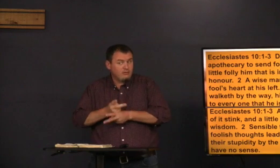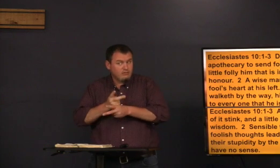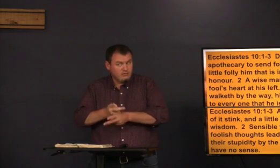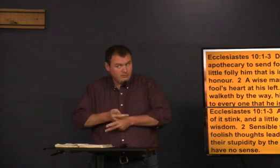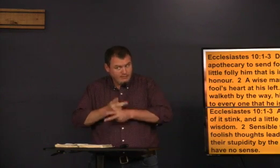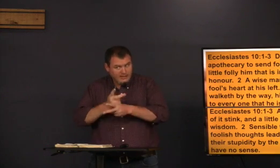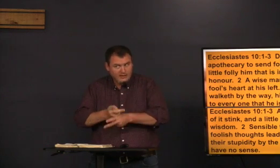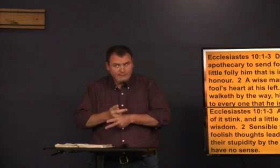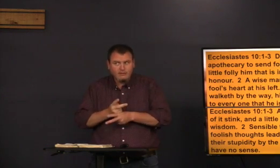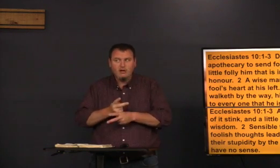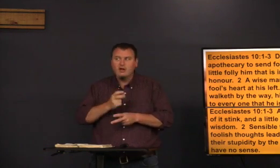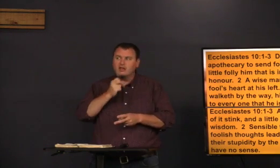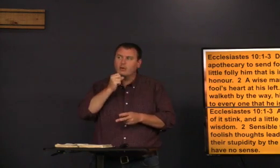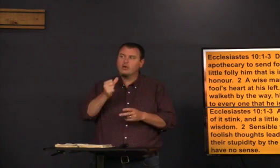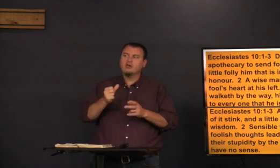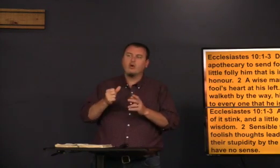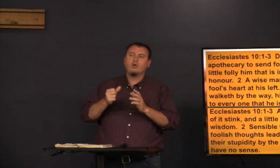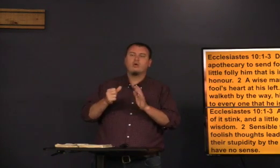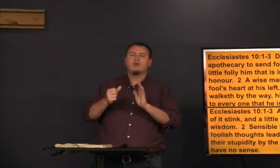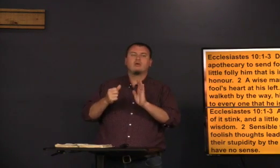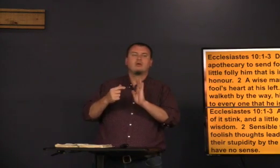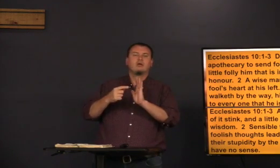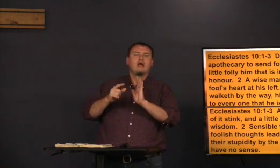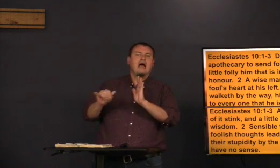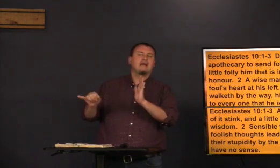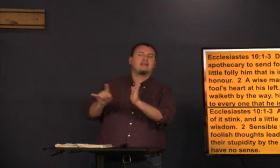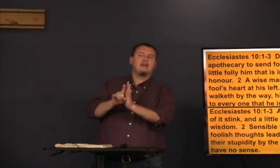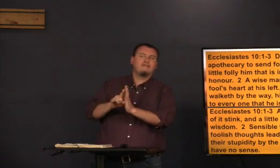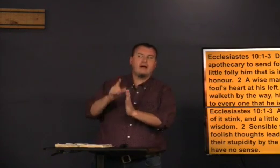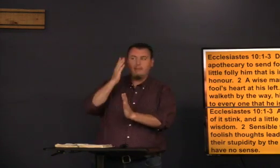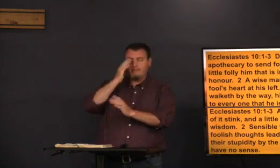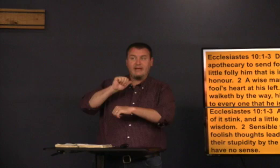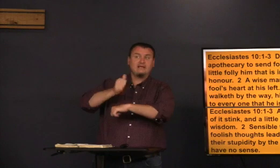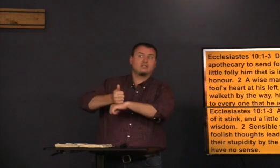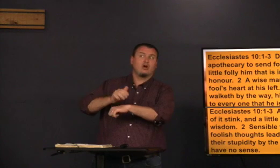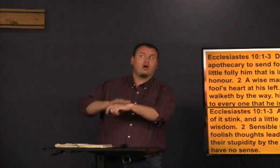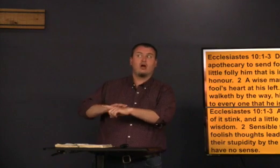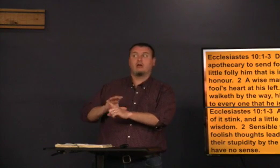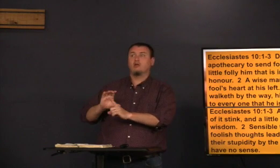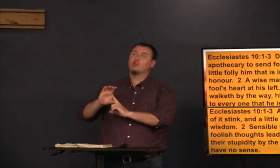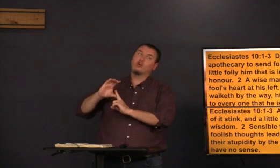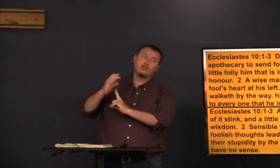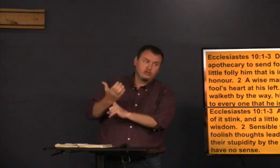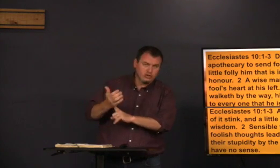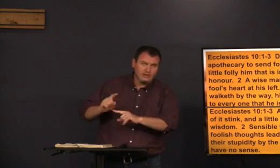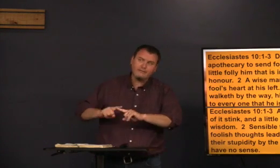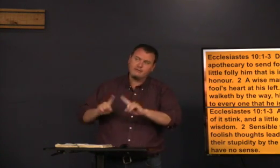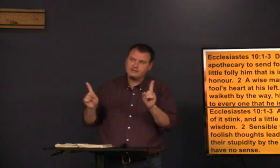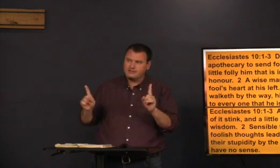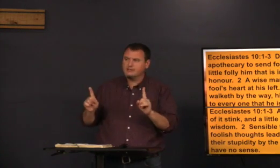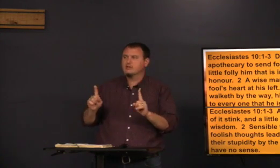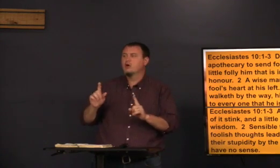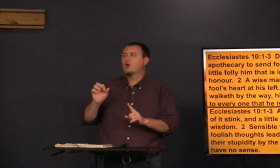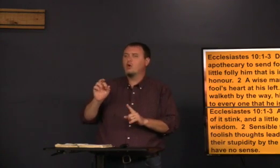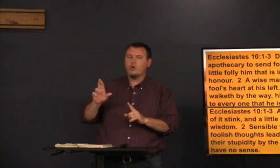careful that we don't identify based on culture differences